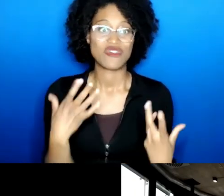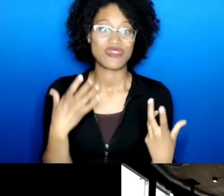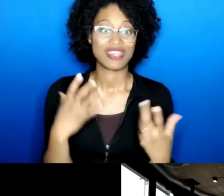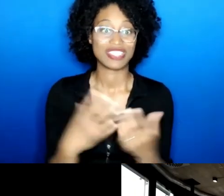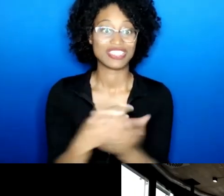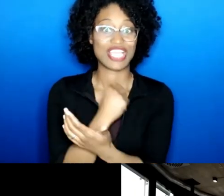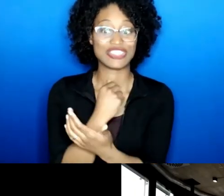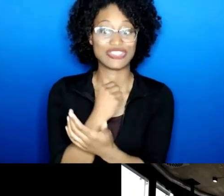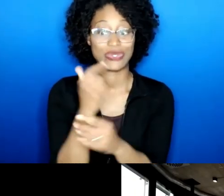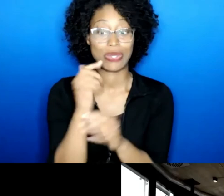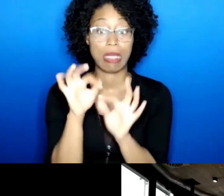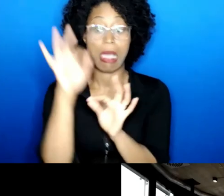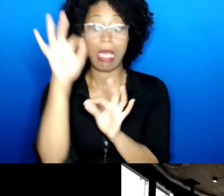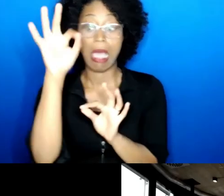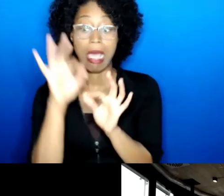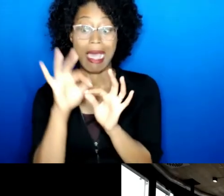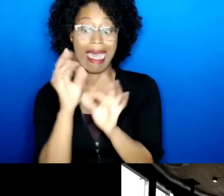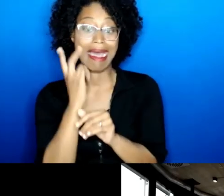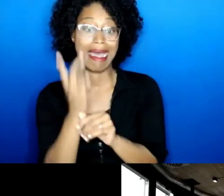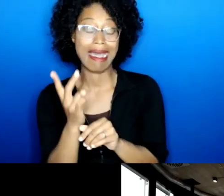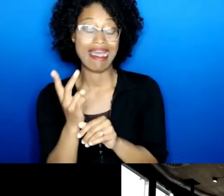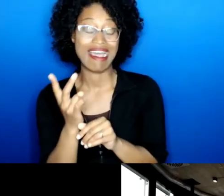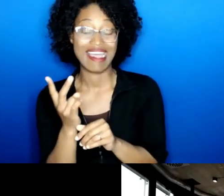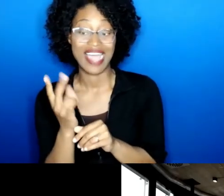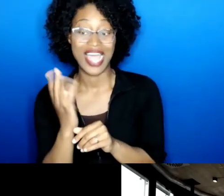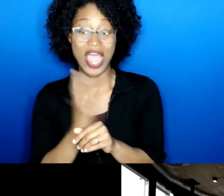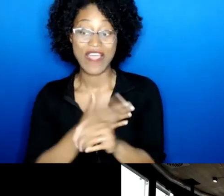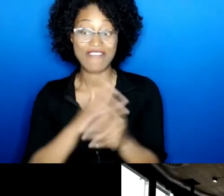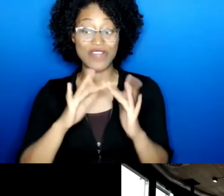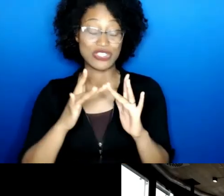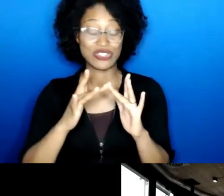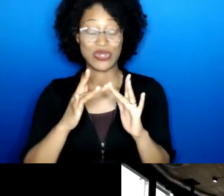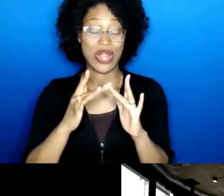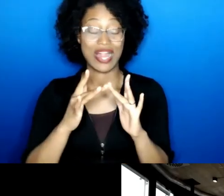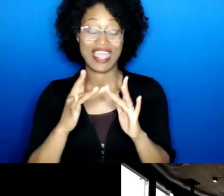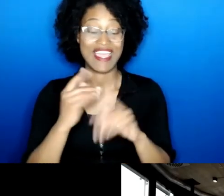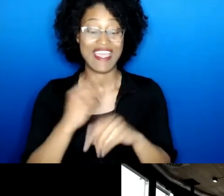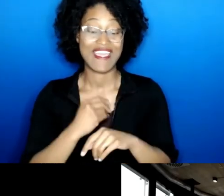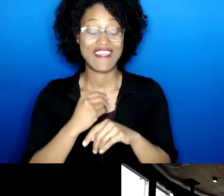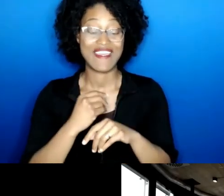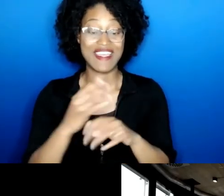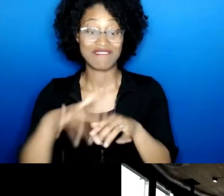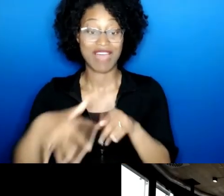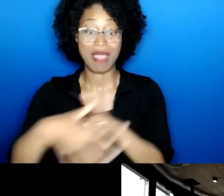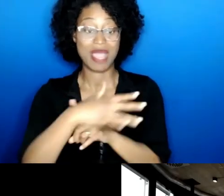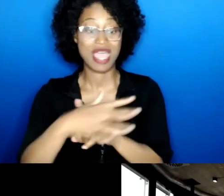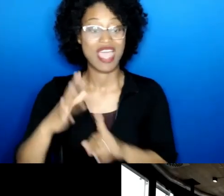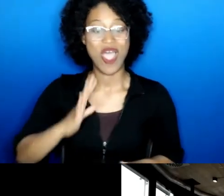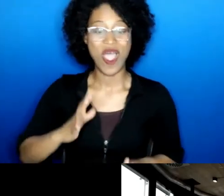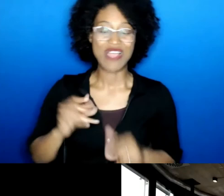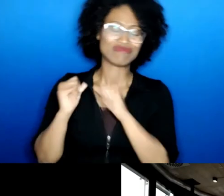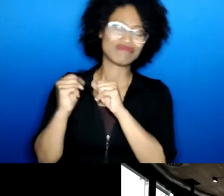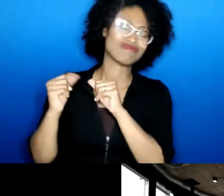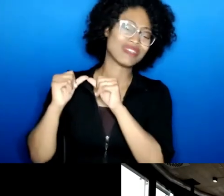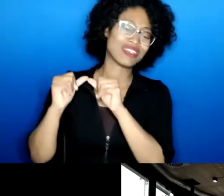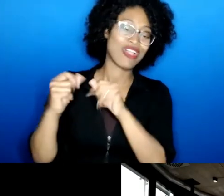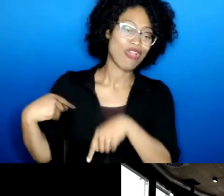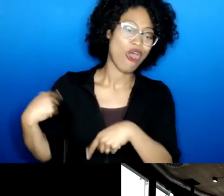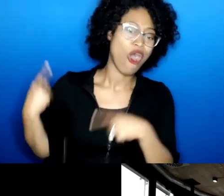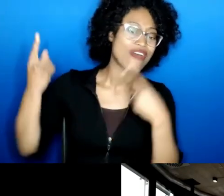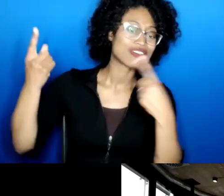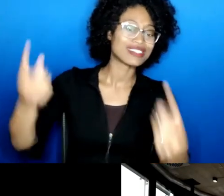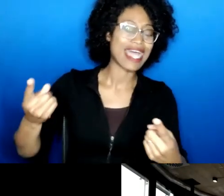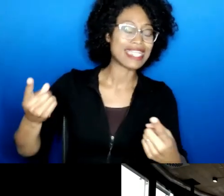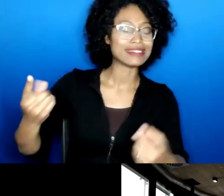did not introduce my longstanding collaborator and actually our team leader for all events that we do, not just